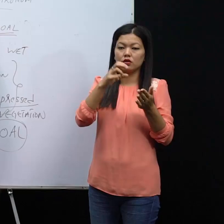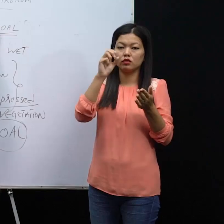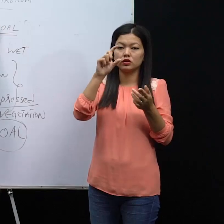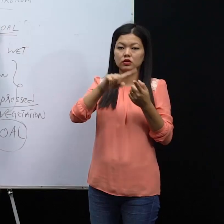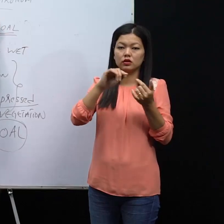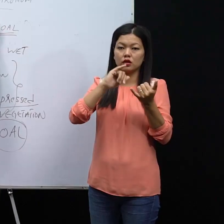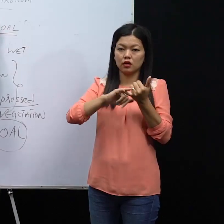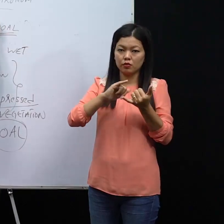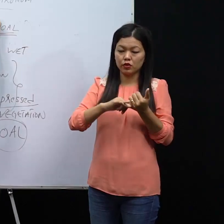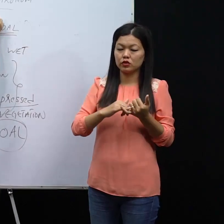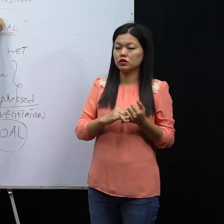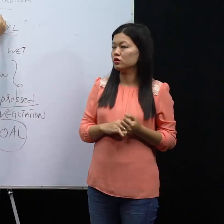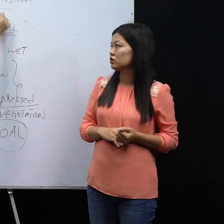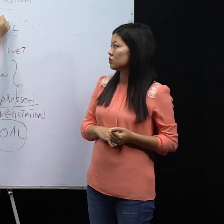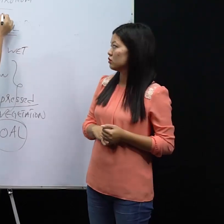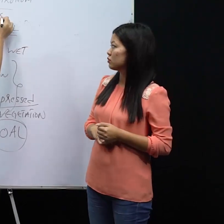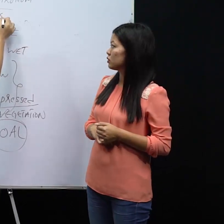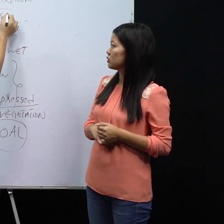is important. I'll repeat.